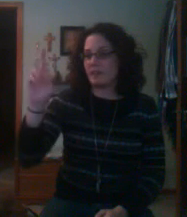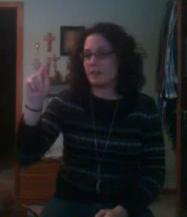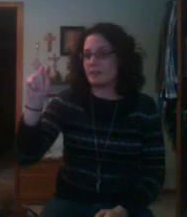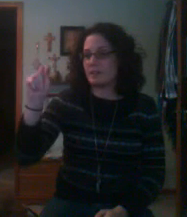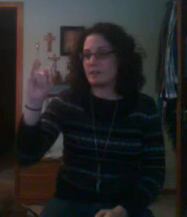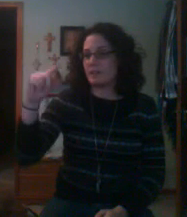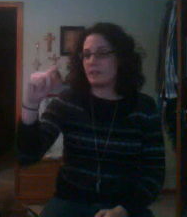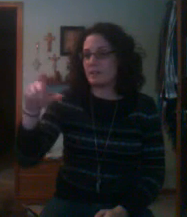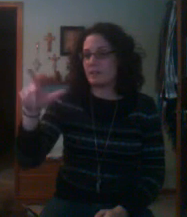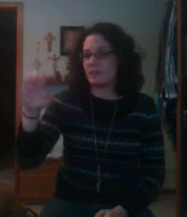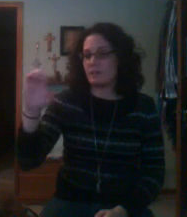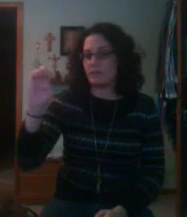did increase the height of the corn.